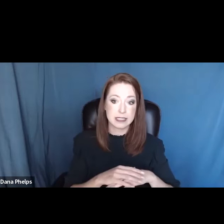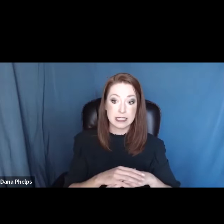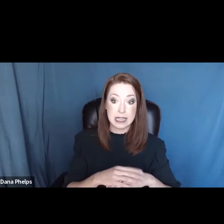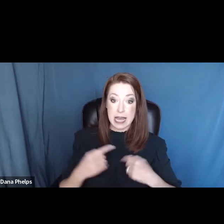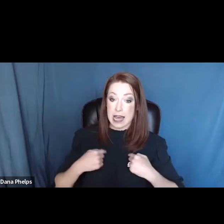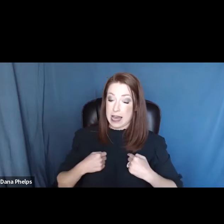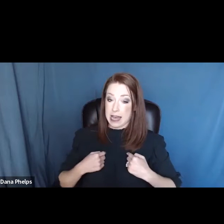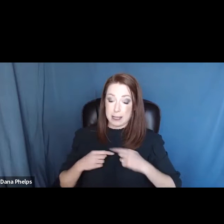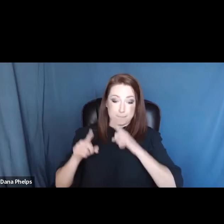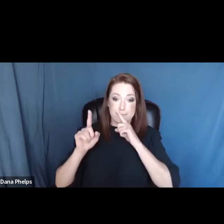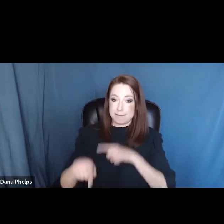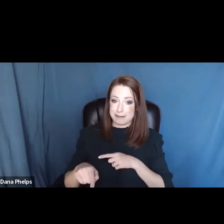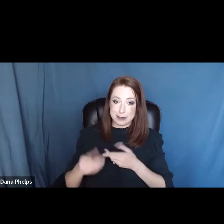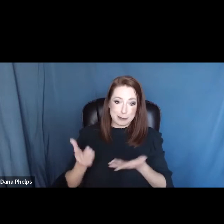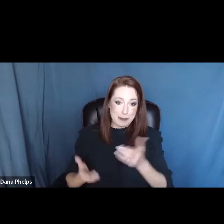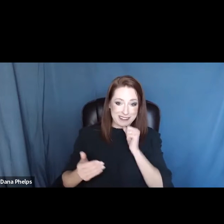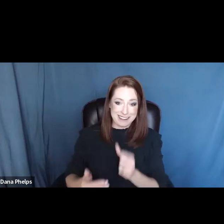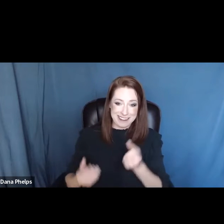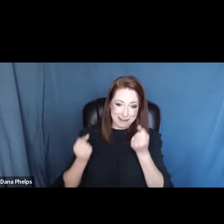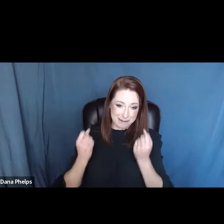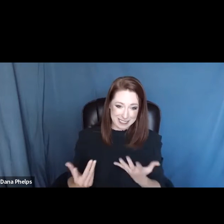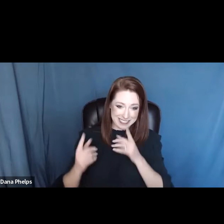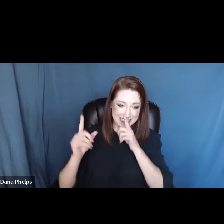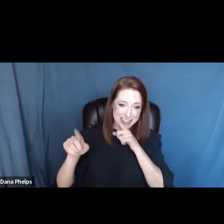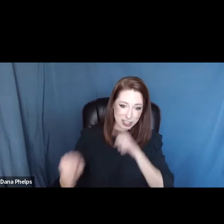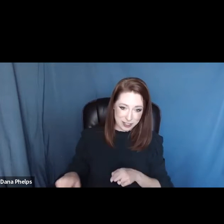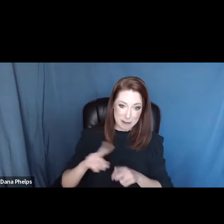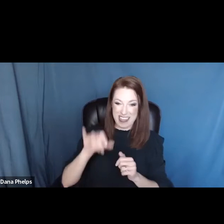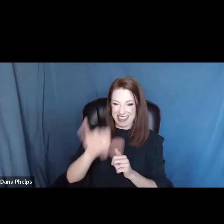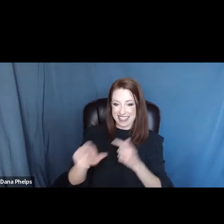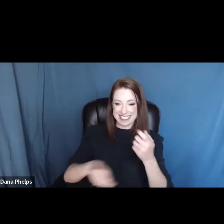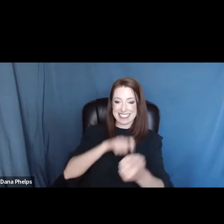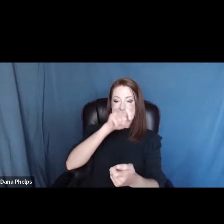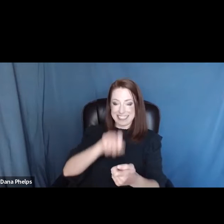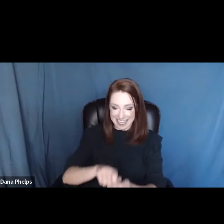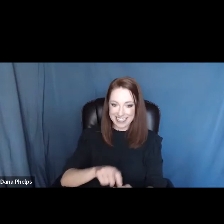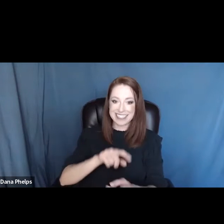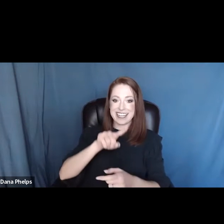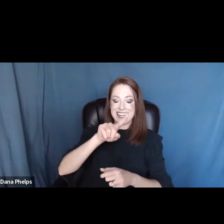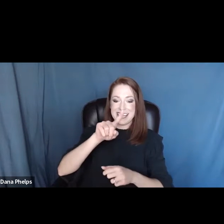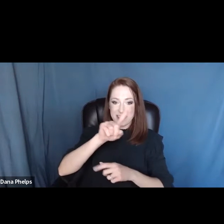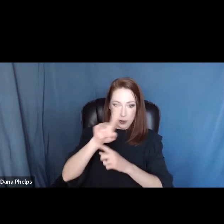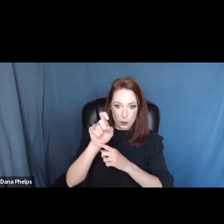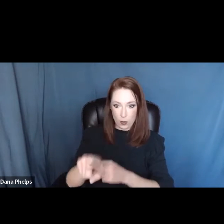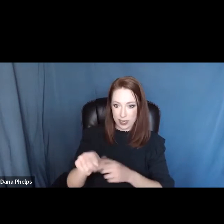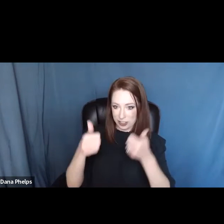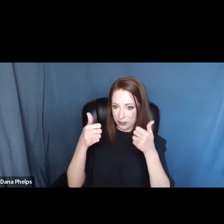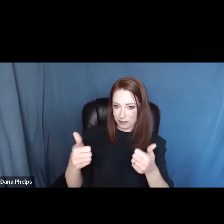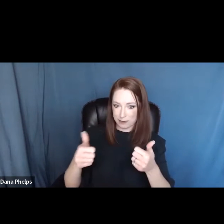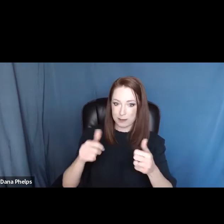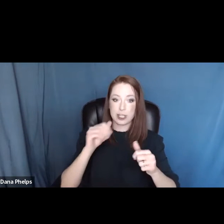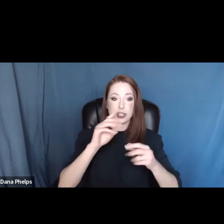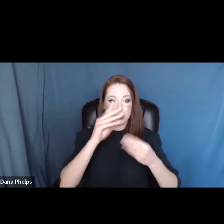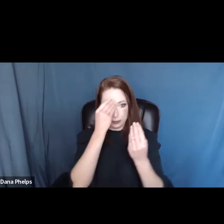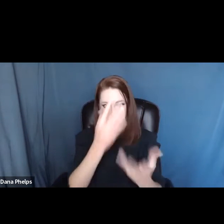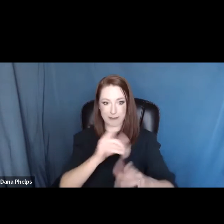not going to have an answer for a lot of these types of questions, but it's exactly the type of question we would want to put out to the group.